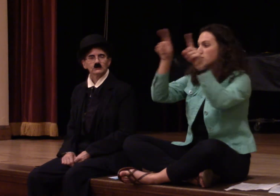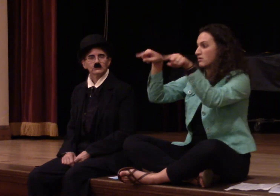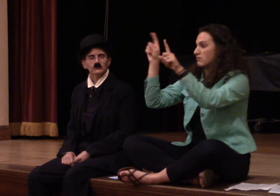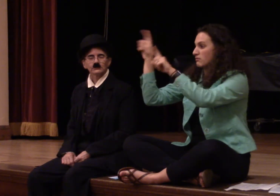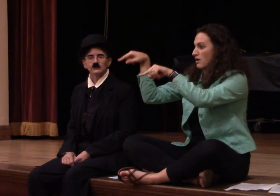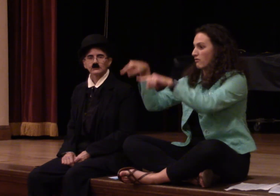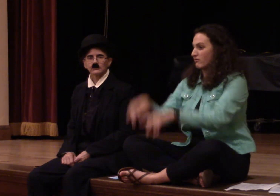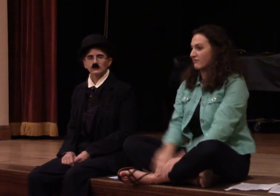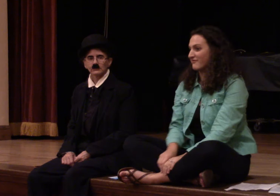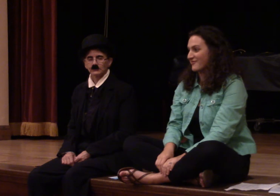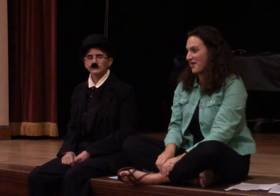go. Yeah.